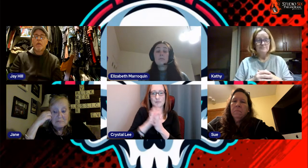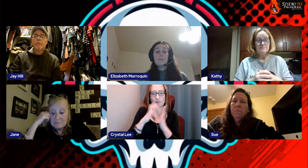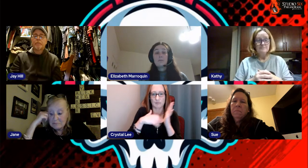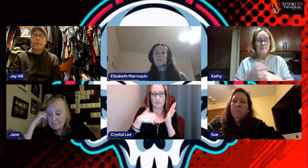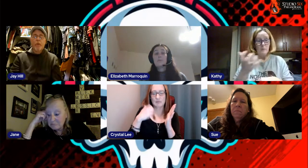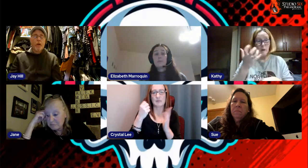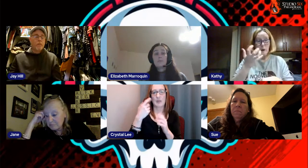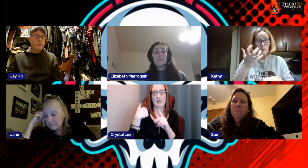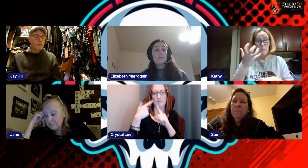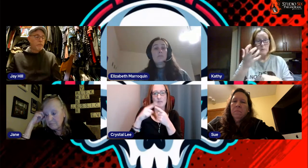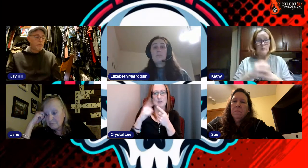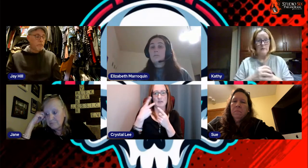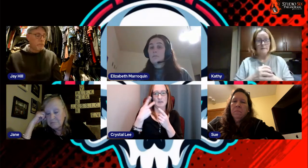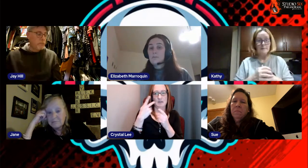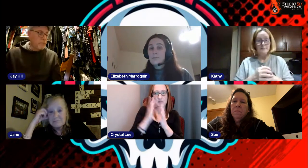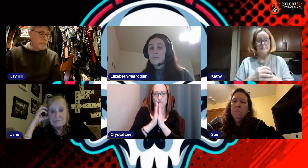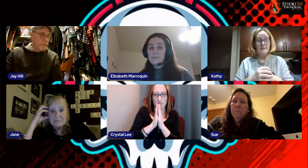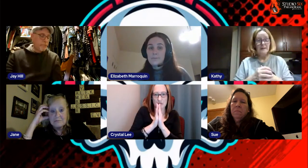Wow.